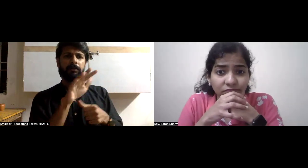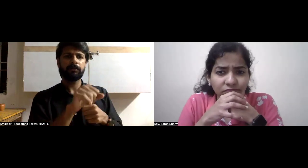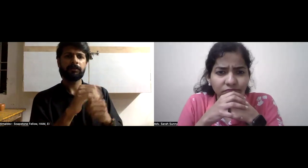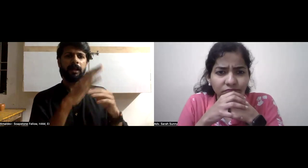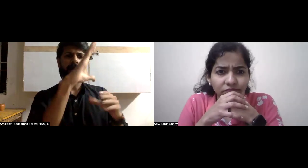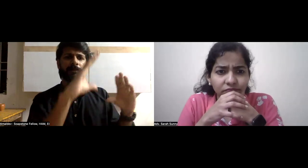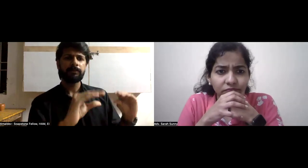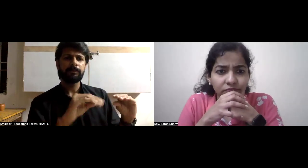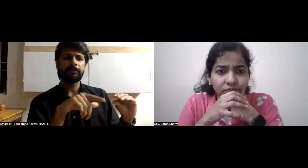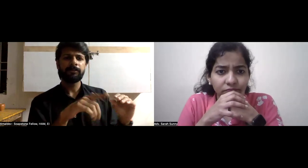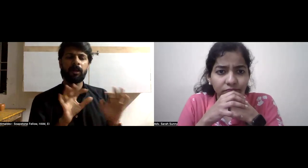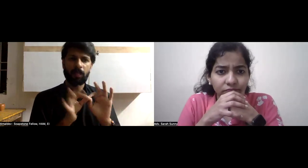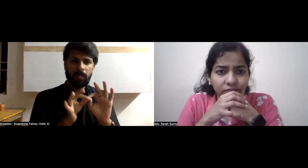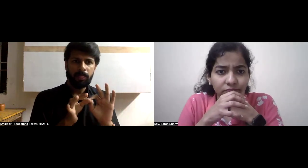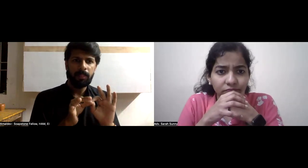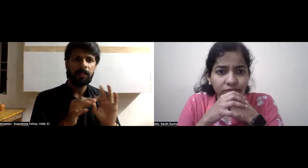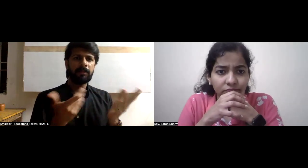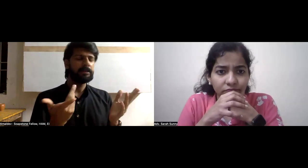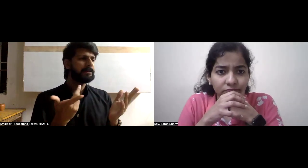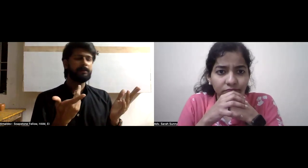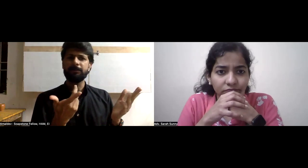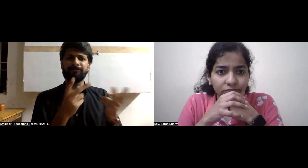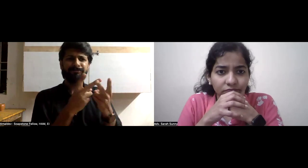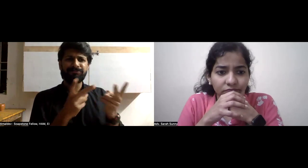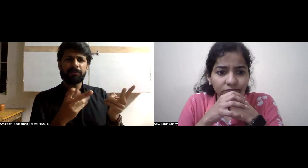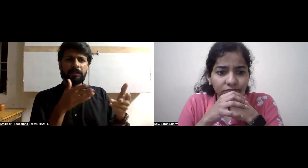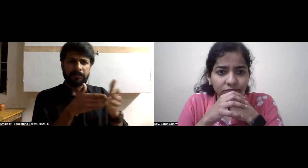be spotlight? That's fine. Sorry.